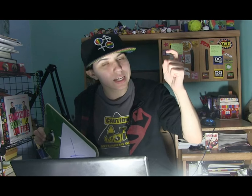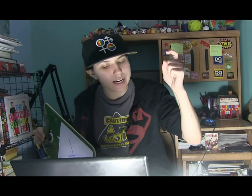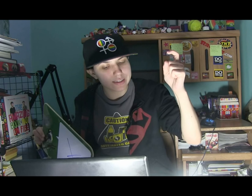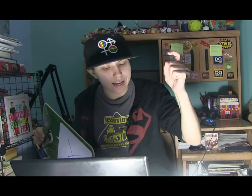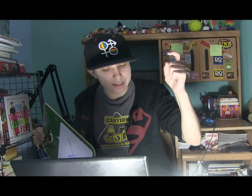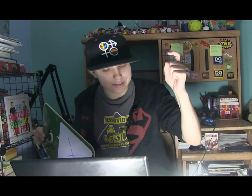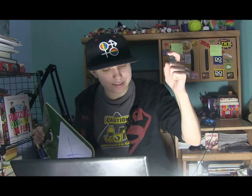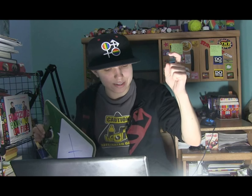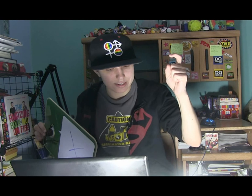is X.